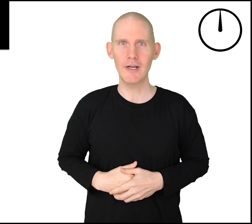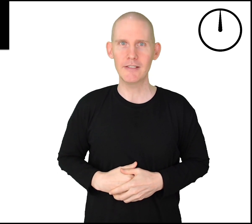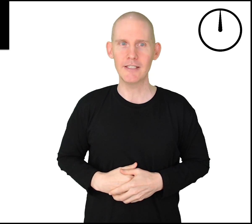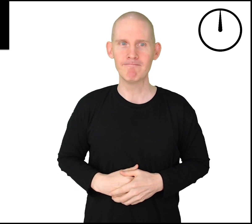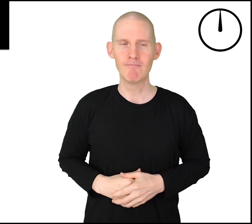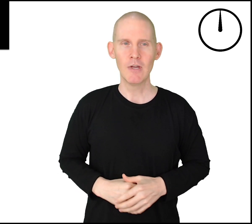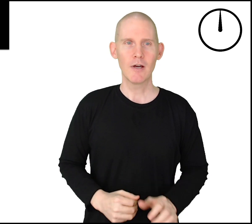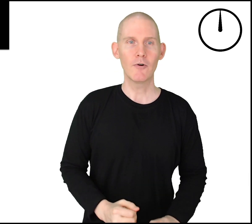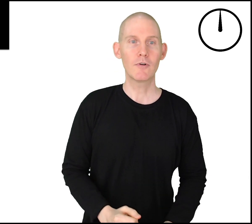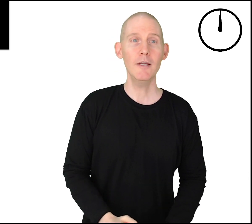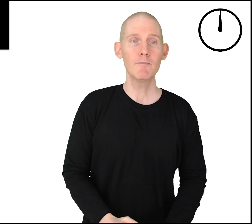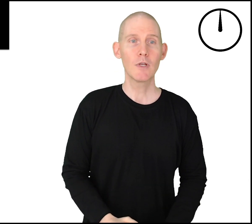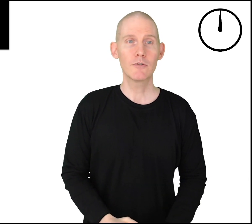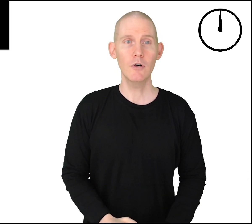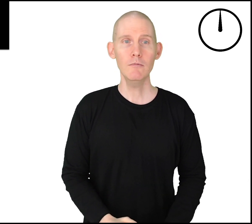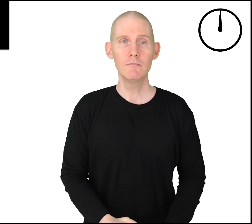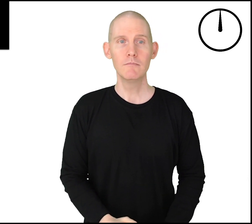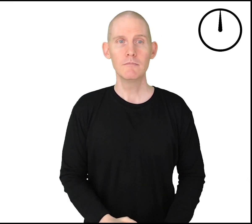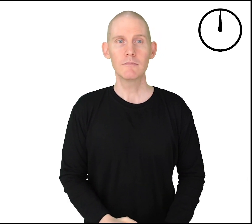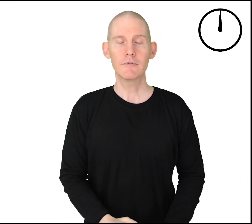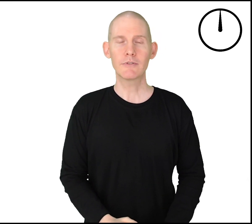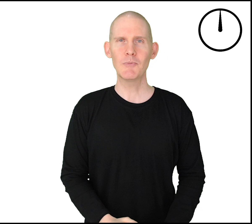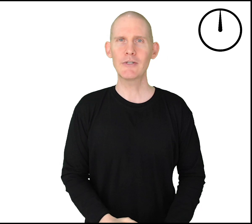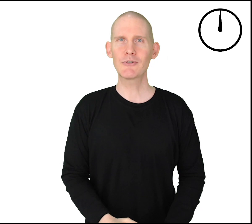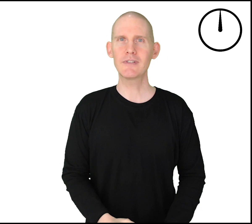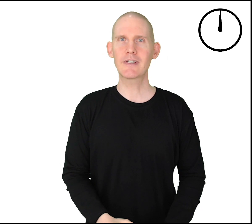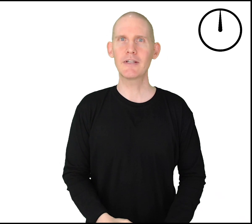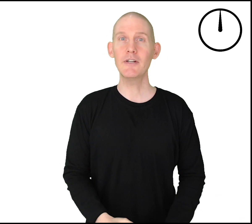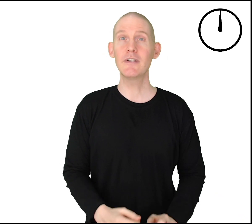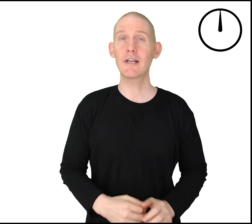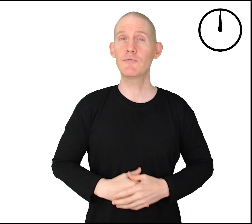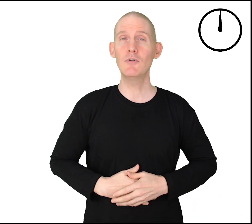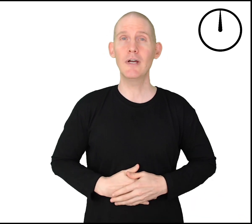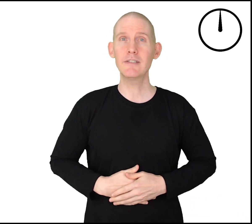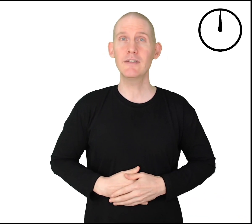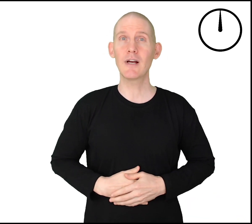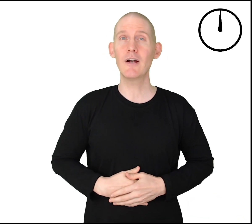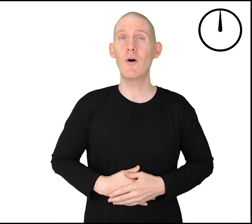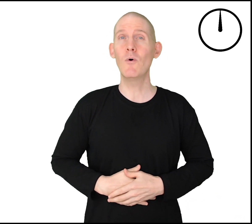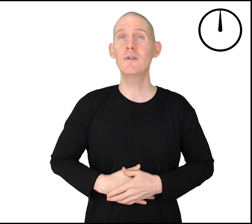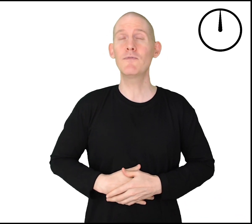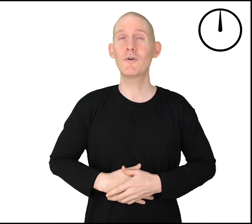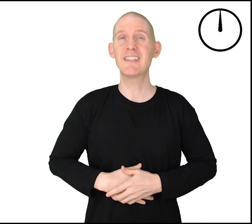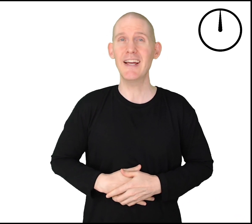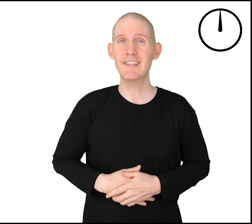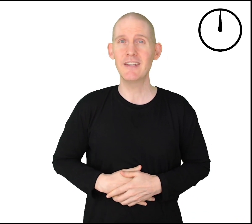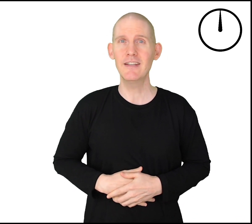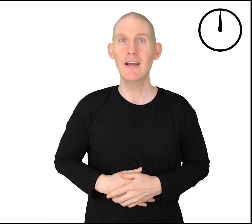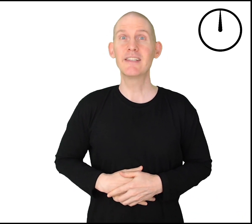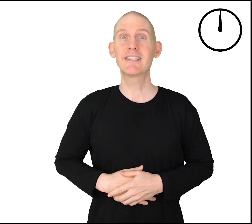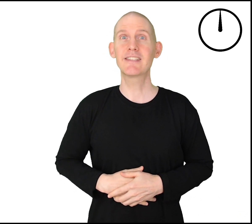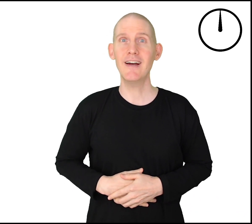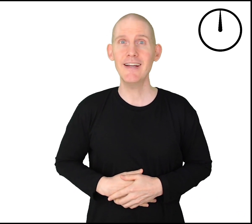crazy. Okay, so just to make sure it's clear, the next few lessons are only for testing signing.